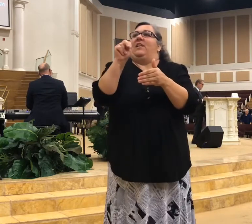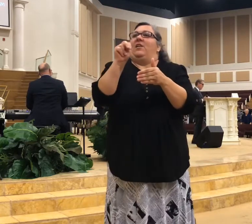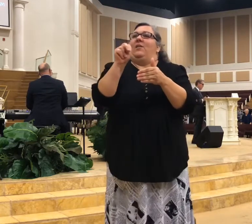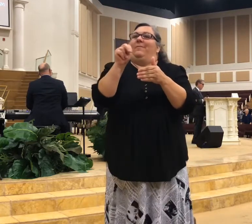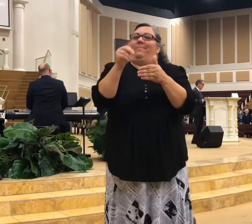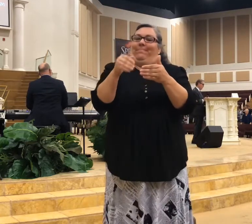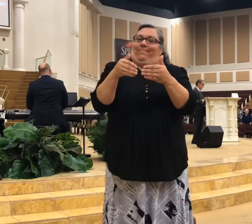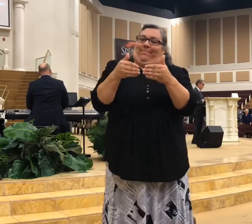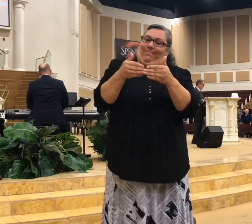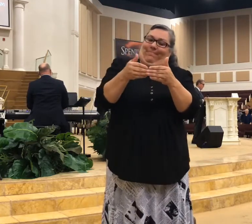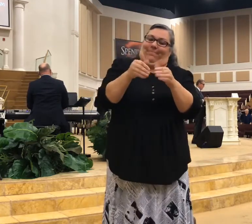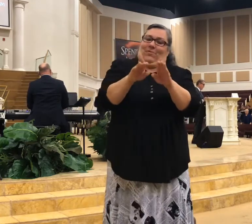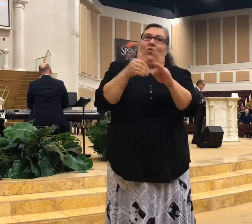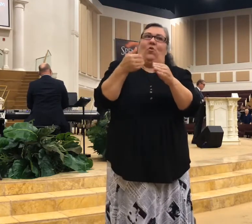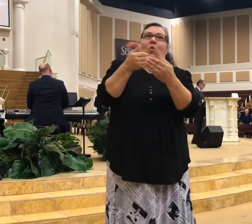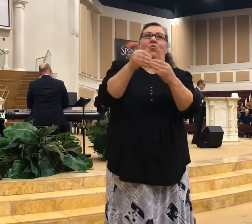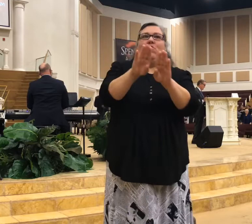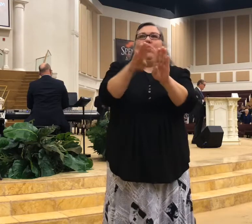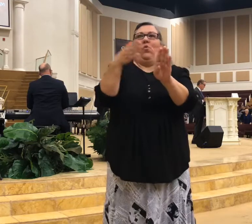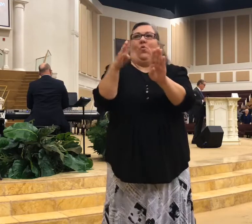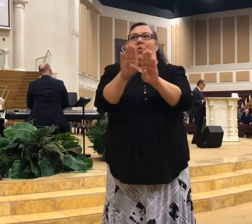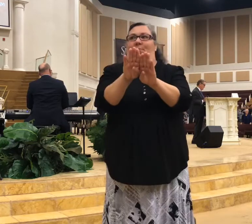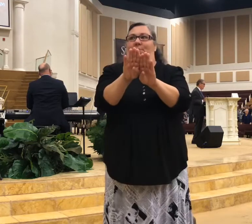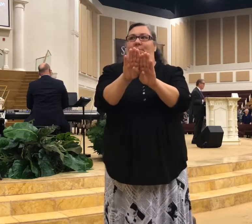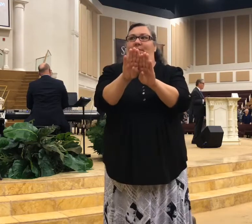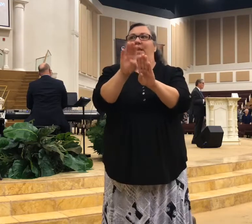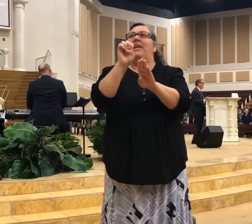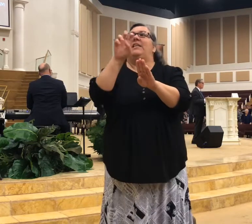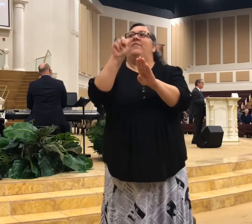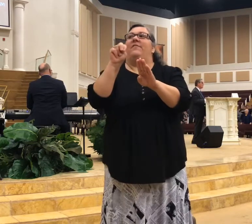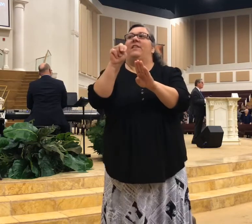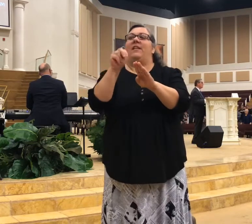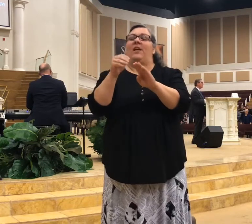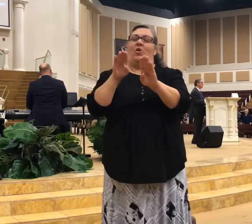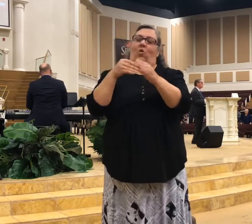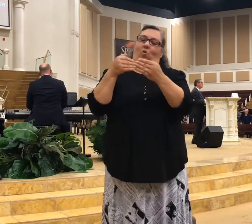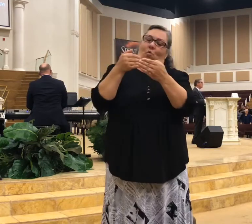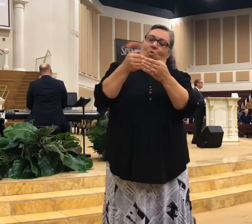doors." Everybody say, "even at the doors."